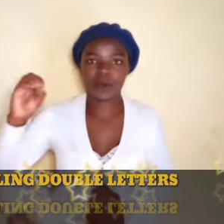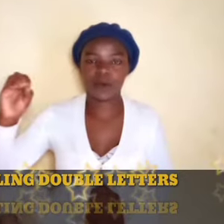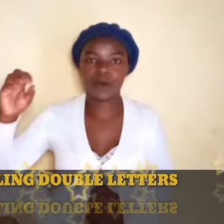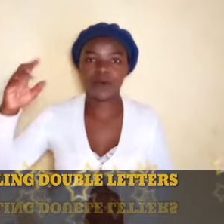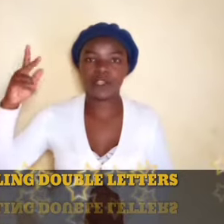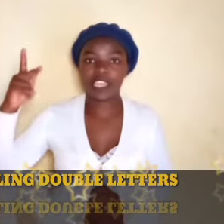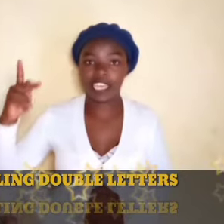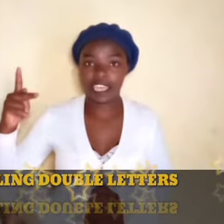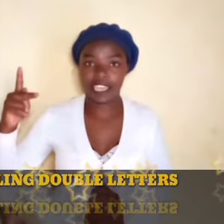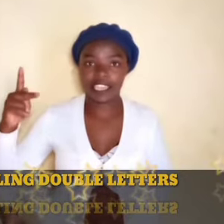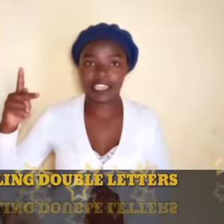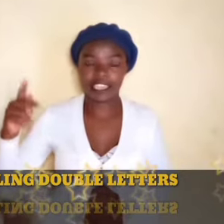O-K,